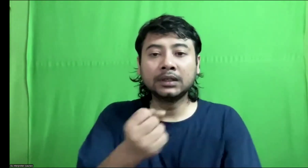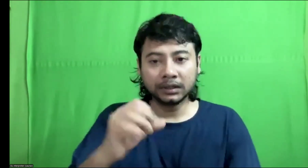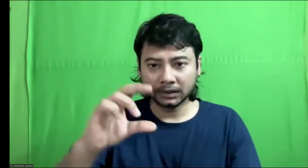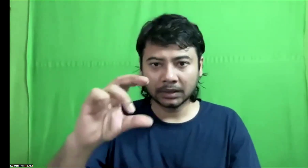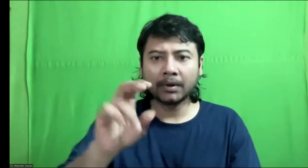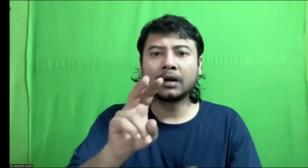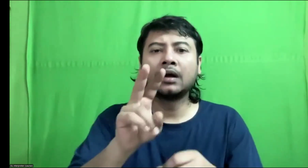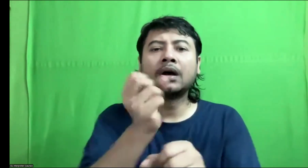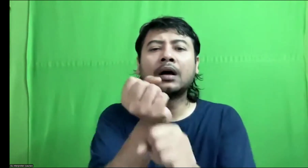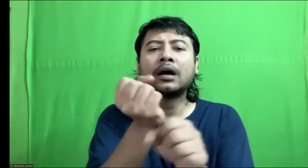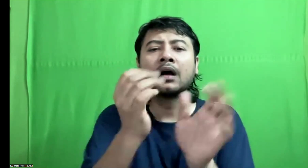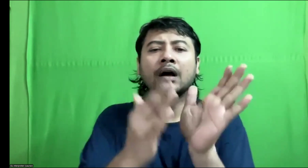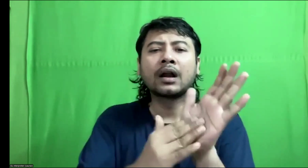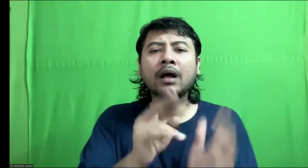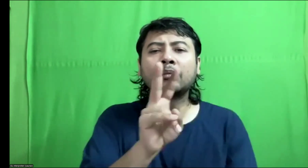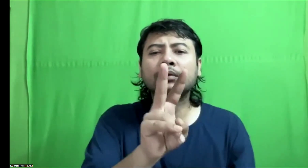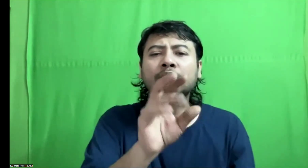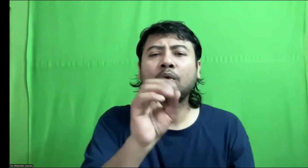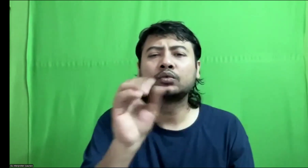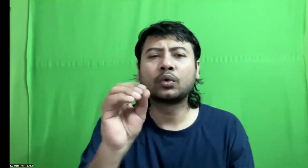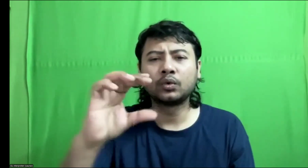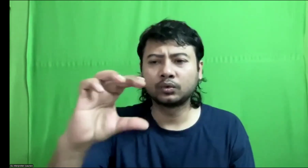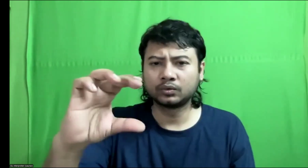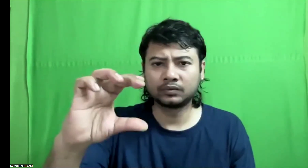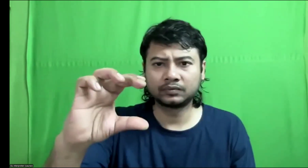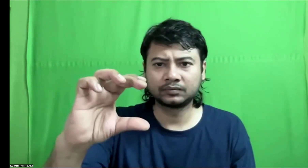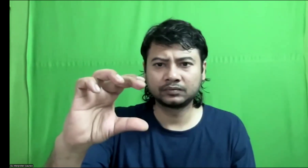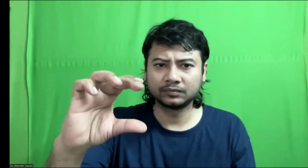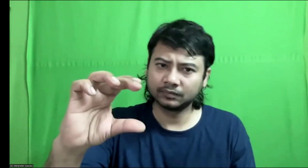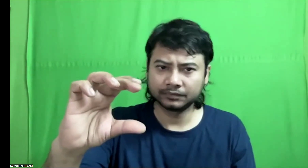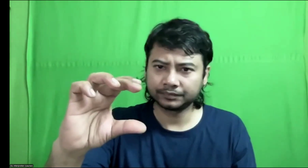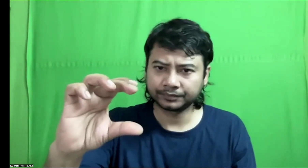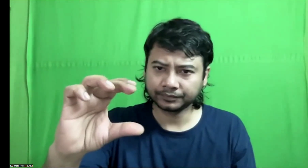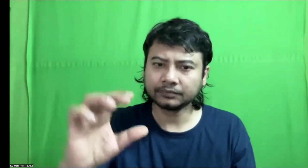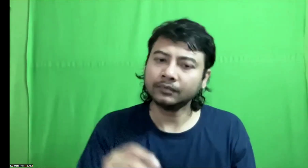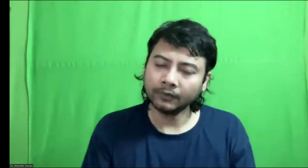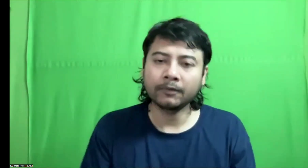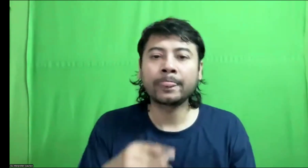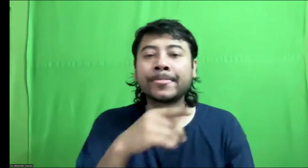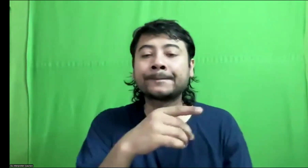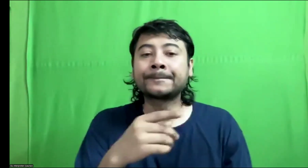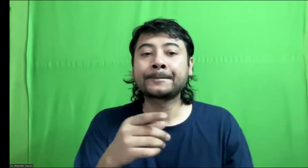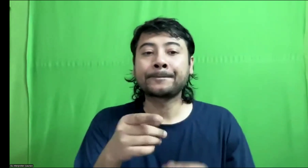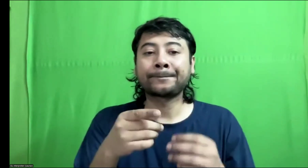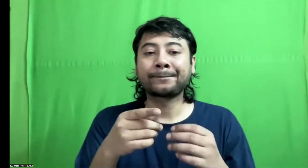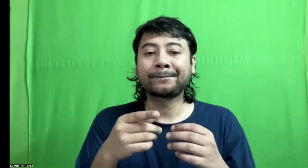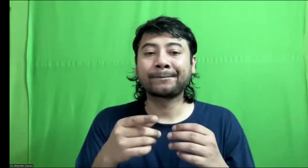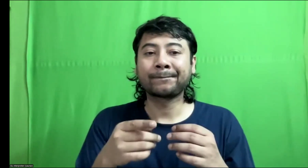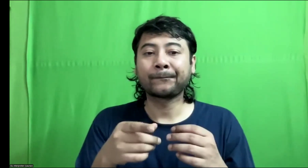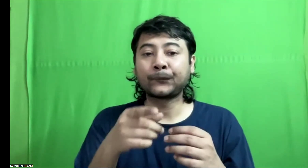and you take those long cotton wicks, you know that there's one round cotton wick and there's one long